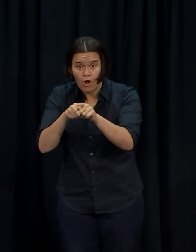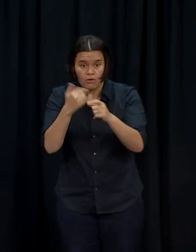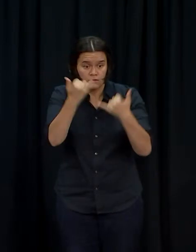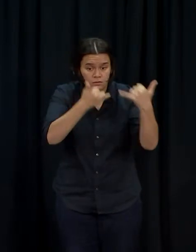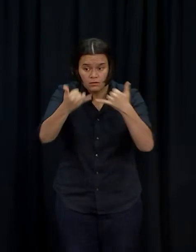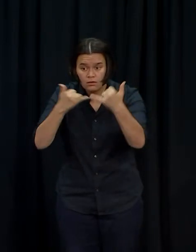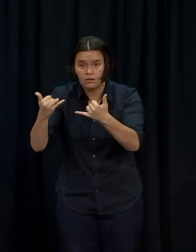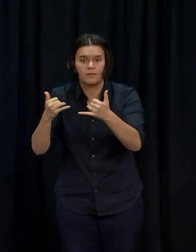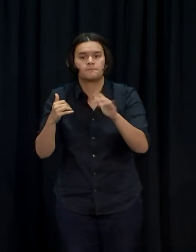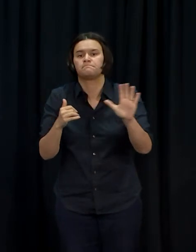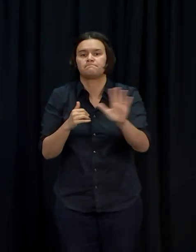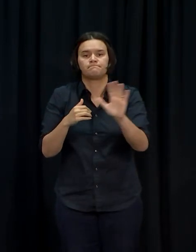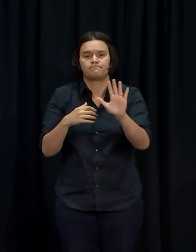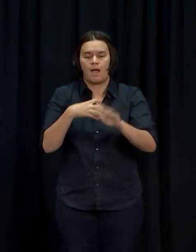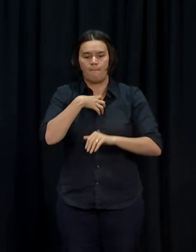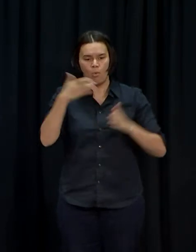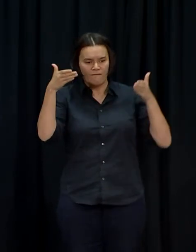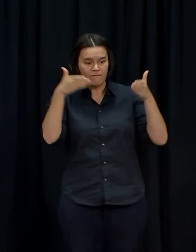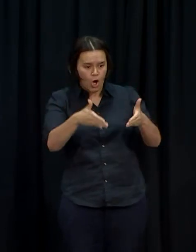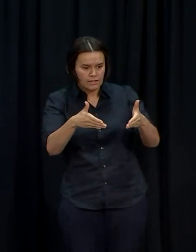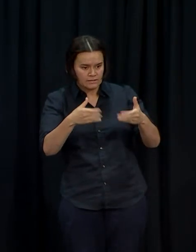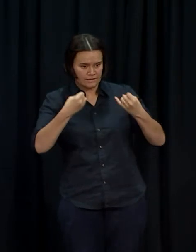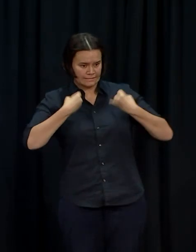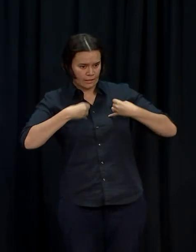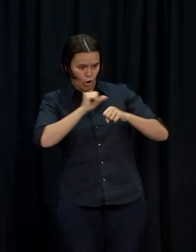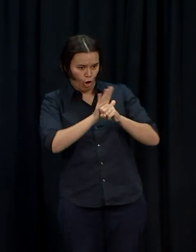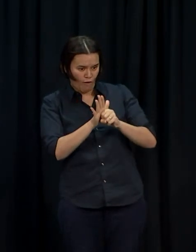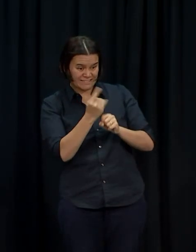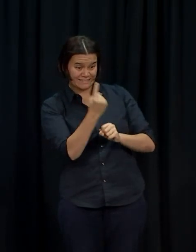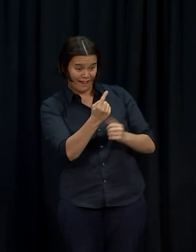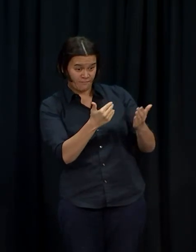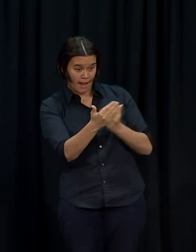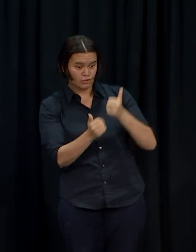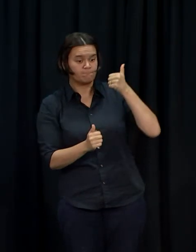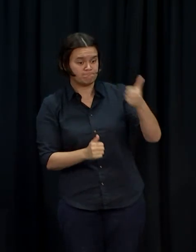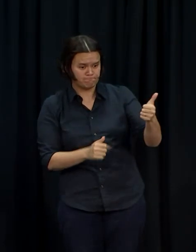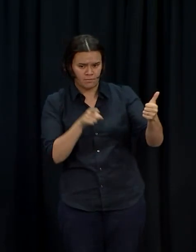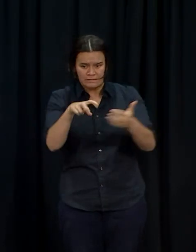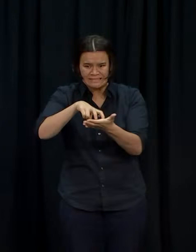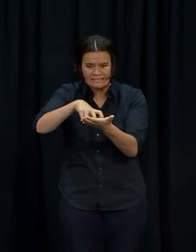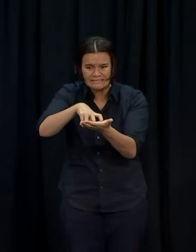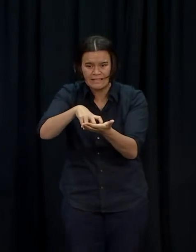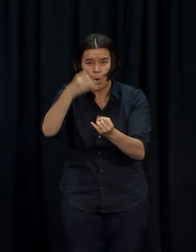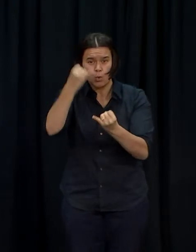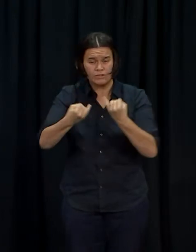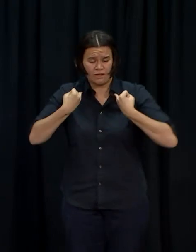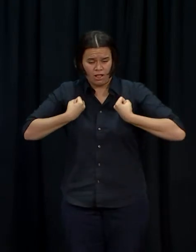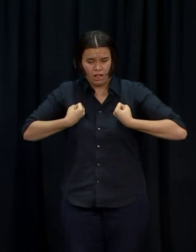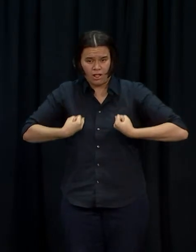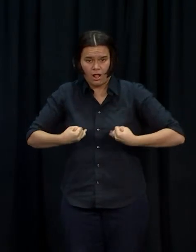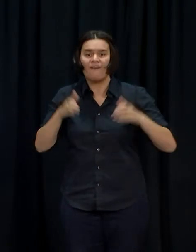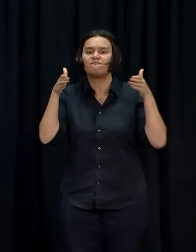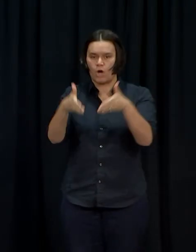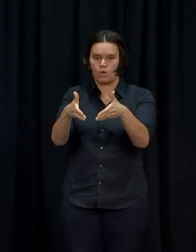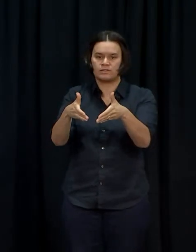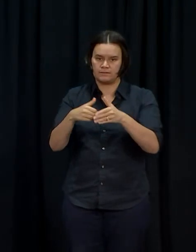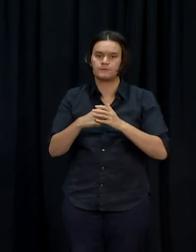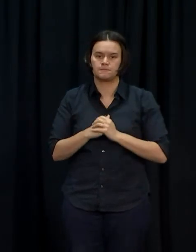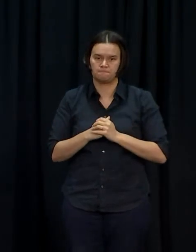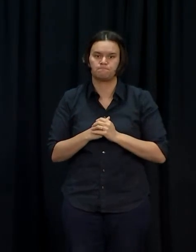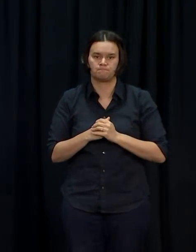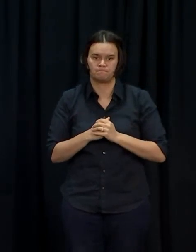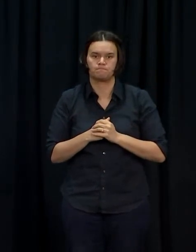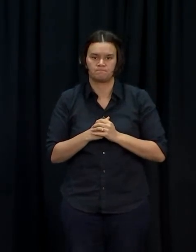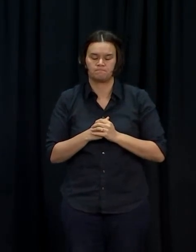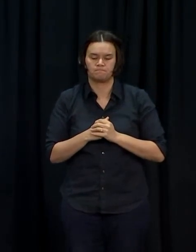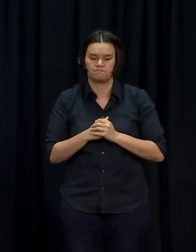cases. As has been the case since the early days of COVID-19, we need to continue to adapt our public health response to safeguard the